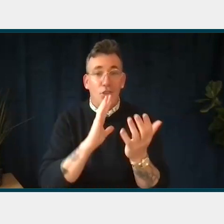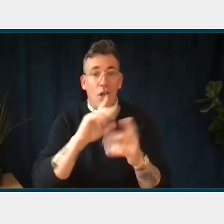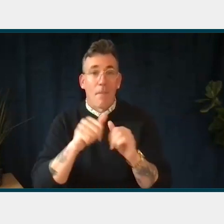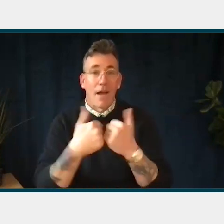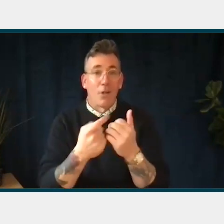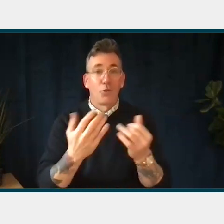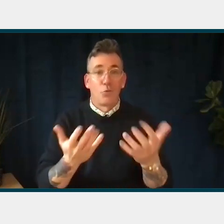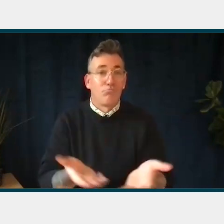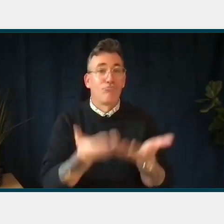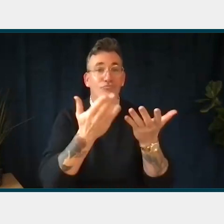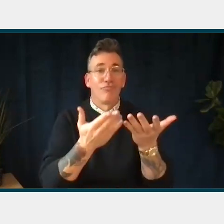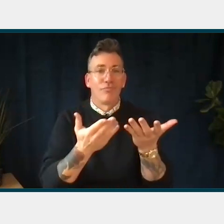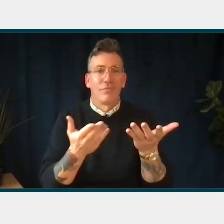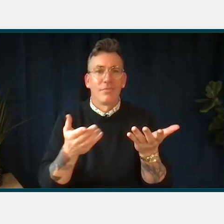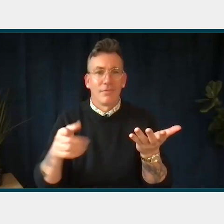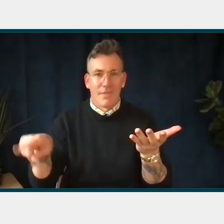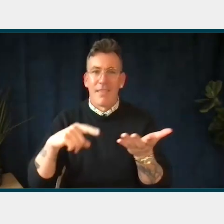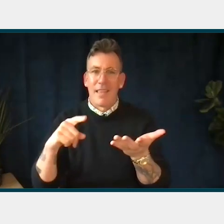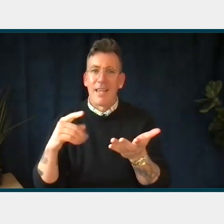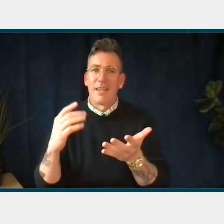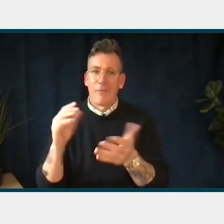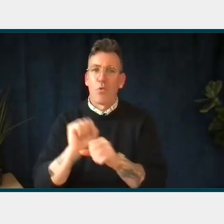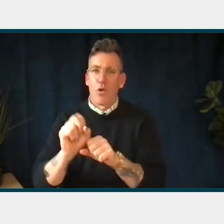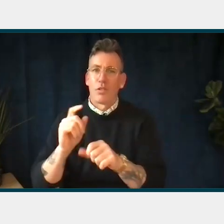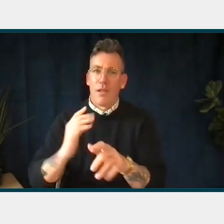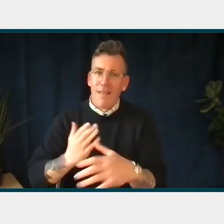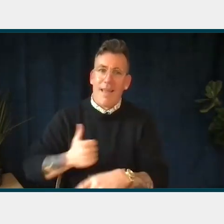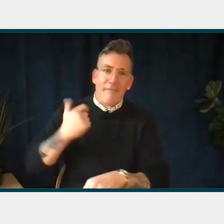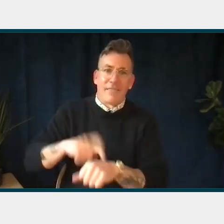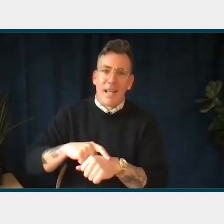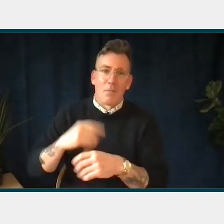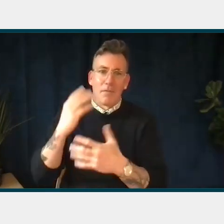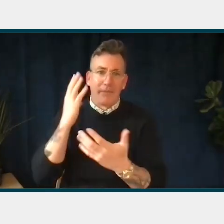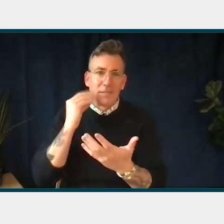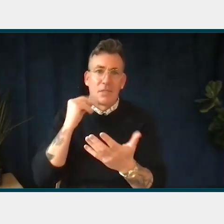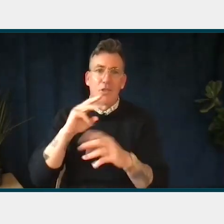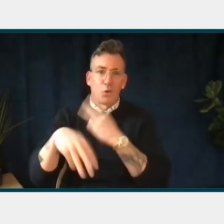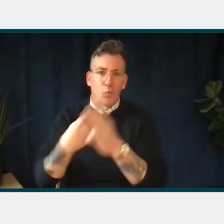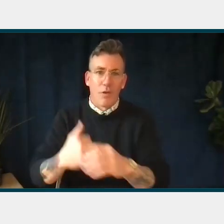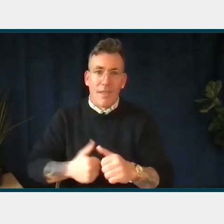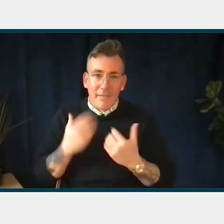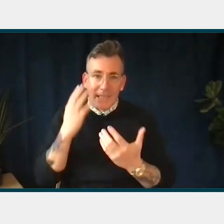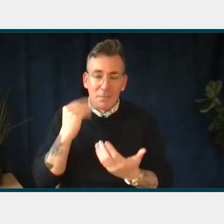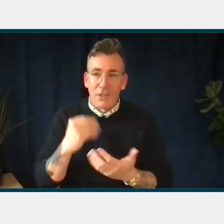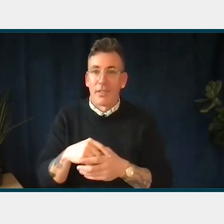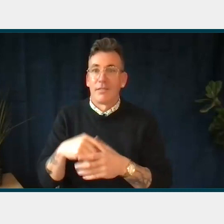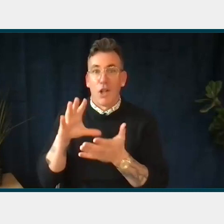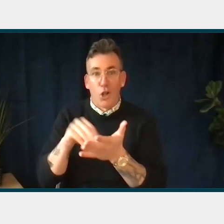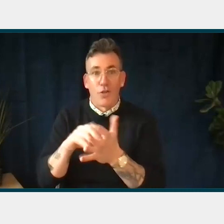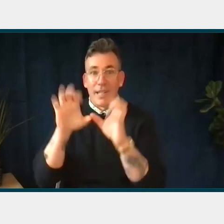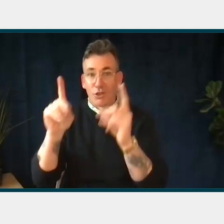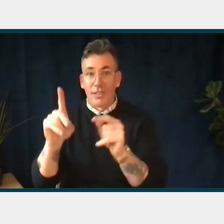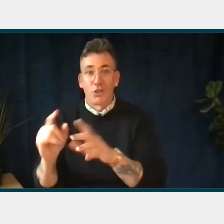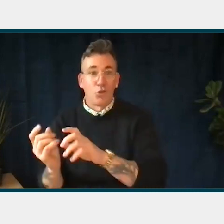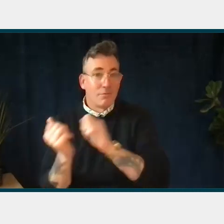DEI specialist that comes to your agency to talk about how to promote or uplift X, Y, and Z, you know, and they're using their